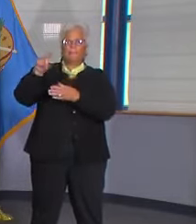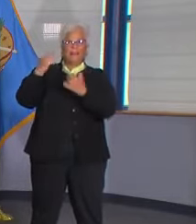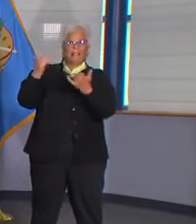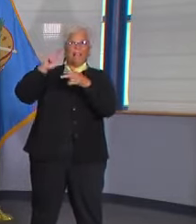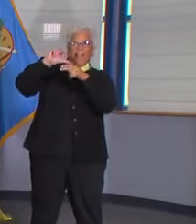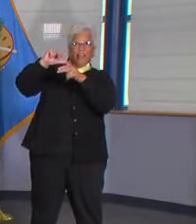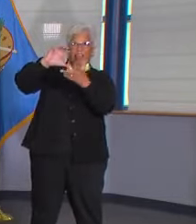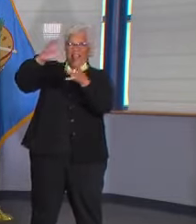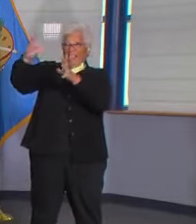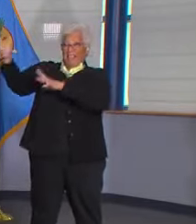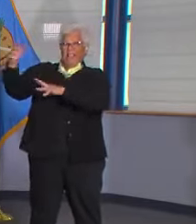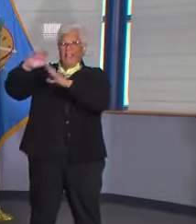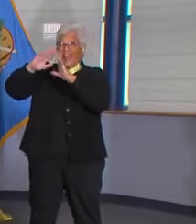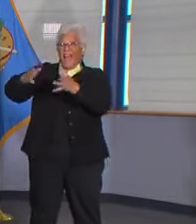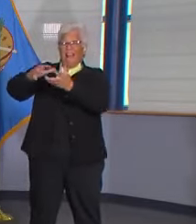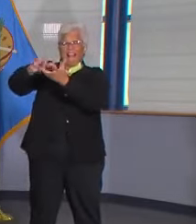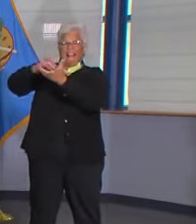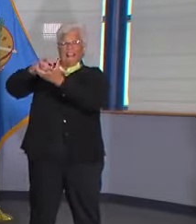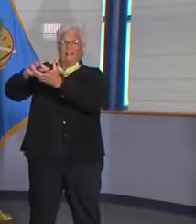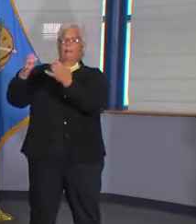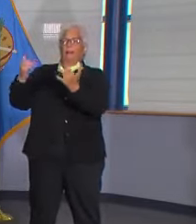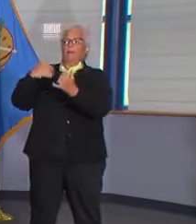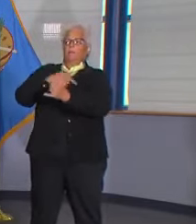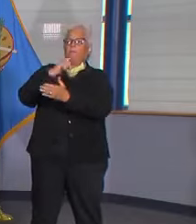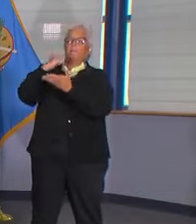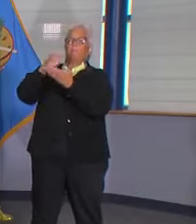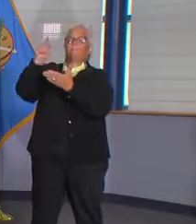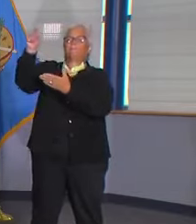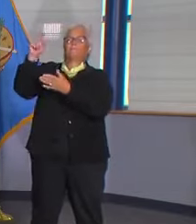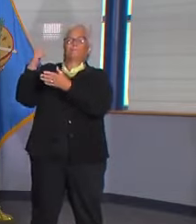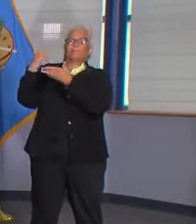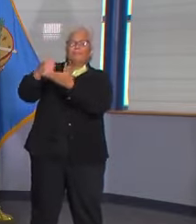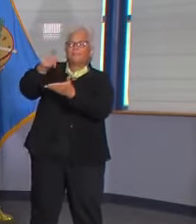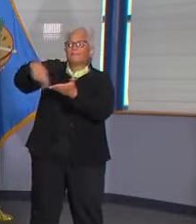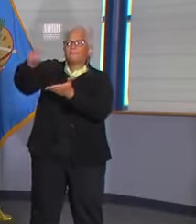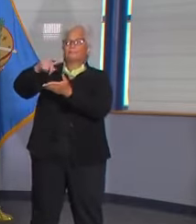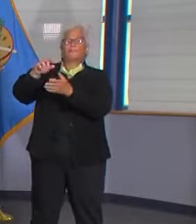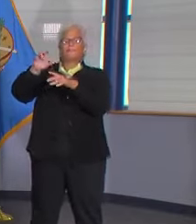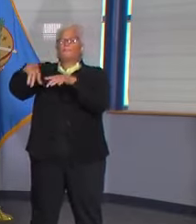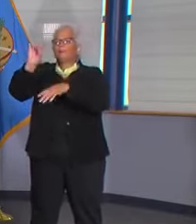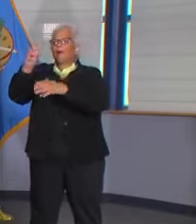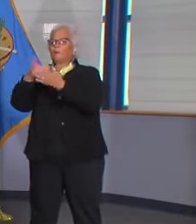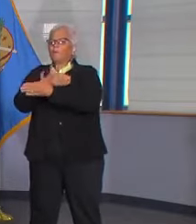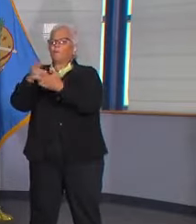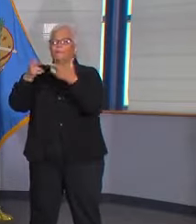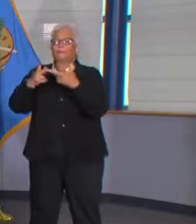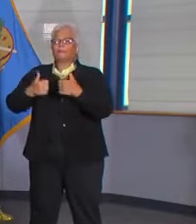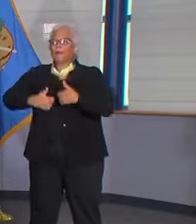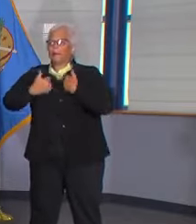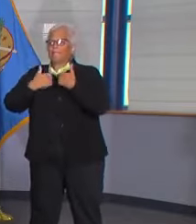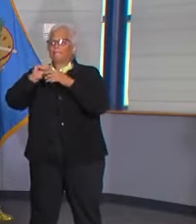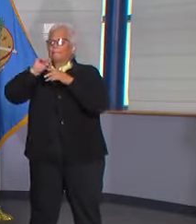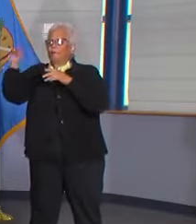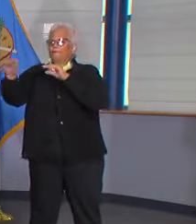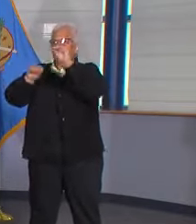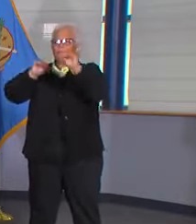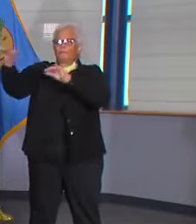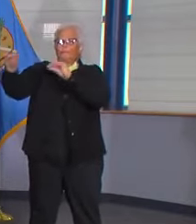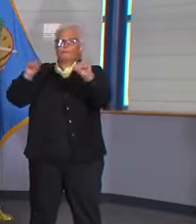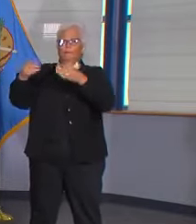are being impacted by the hurricane, that this is in no way going to impact our readiness or ability locally to respond to any